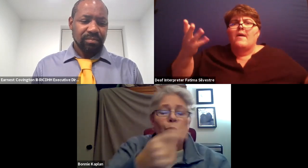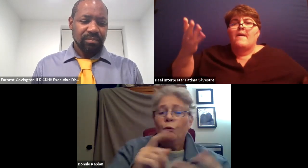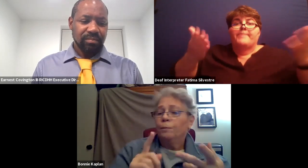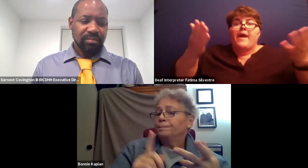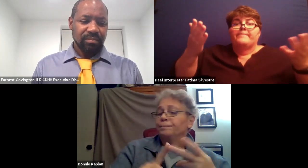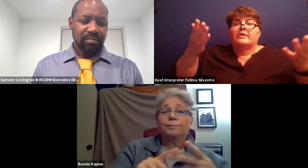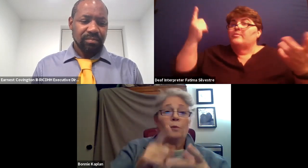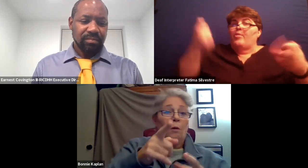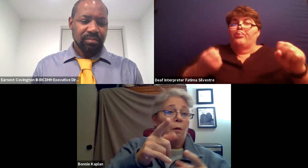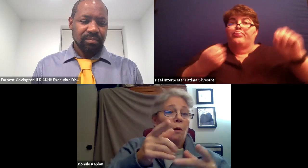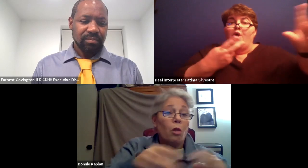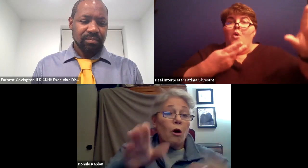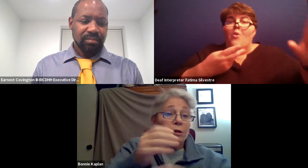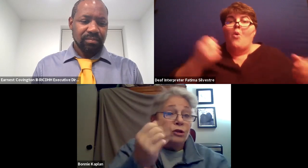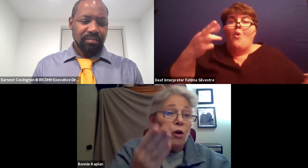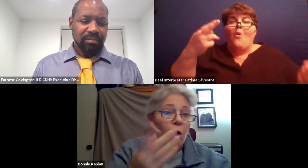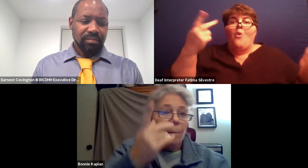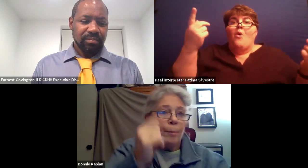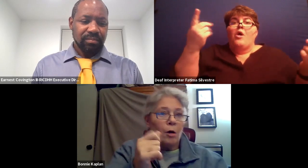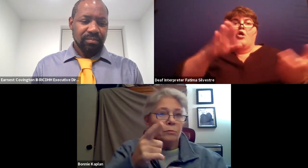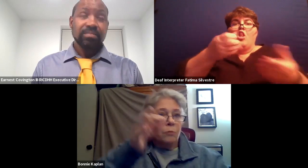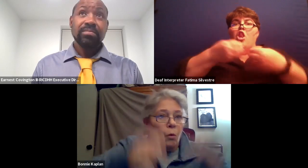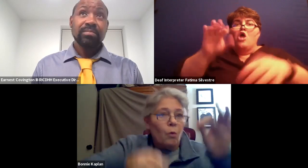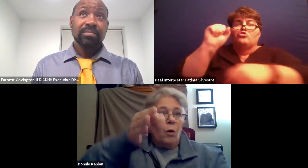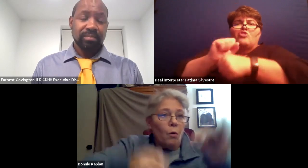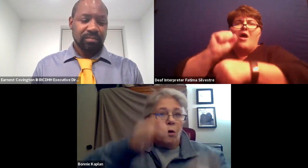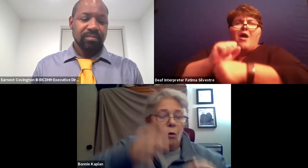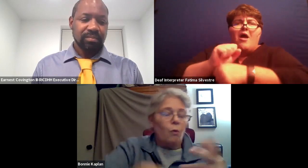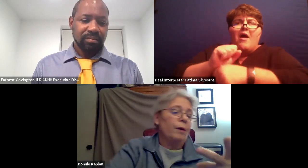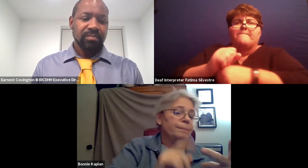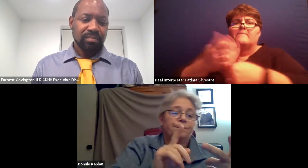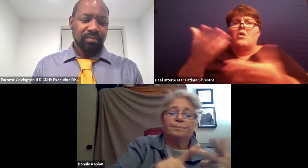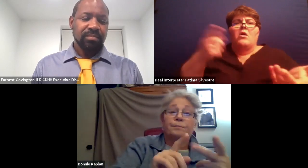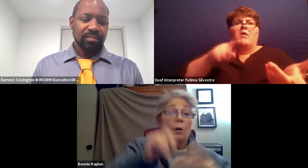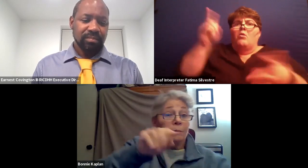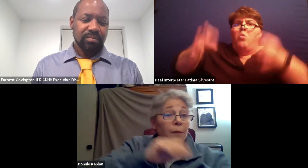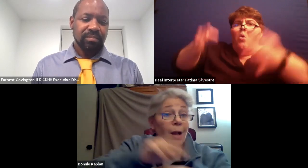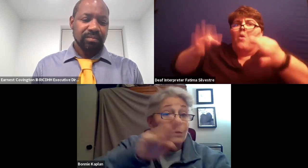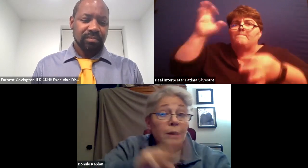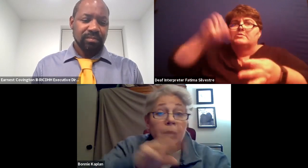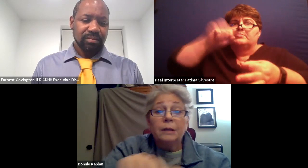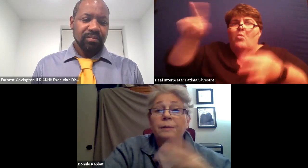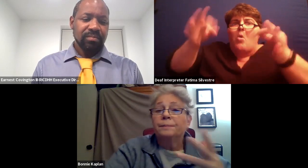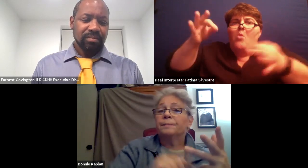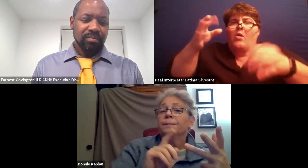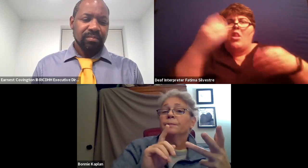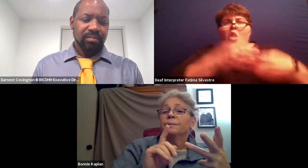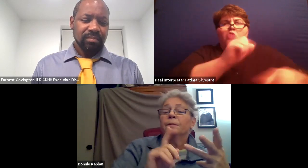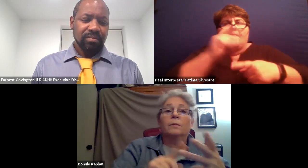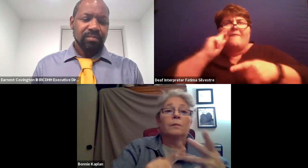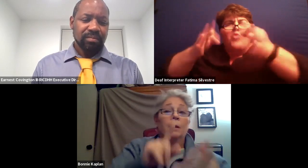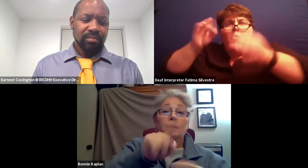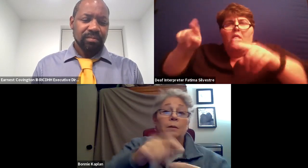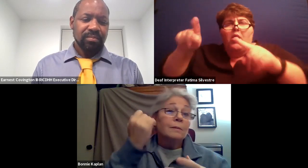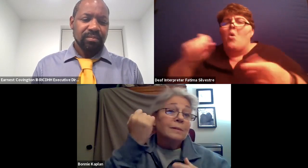Maybe you've lost benefits for one reason or another. Maybe you lost your job because you're in court a lot. Maybe you